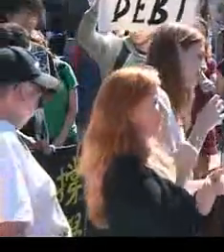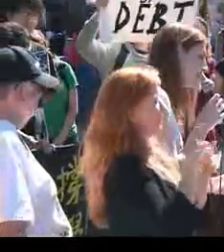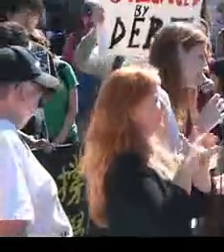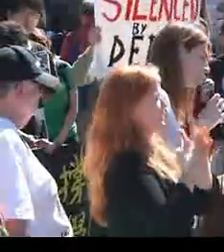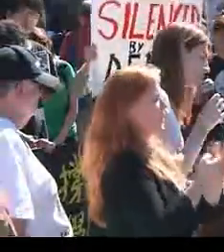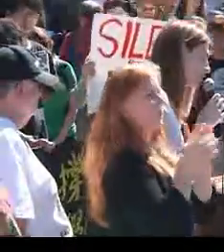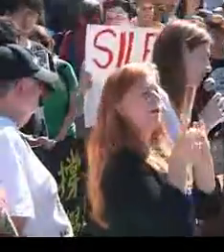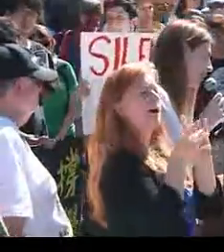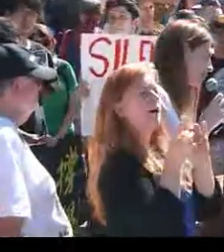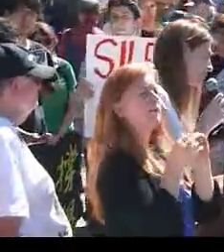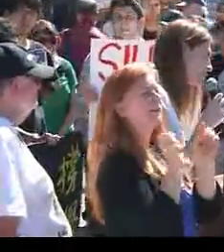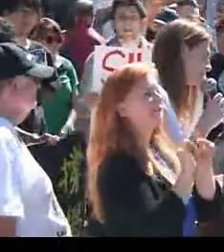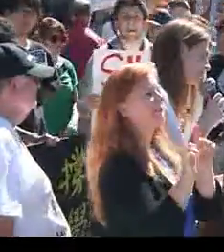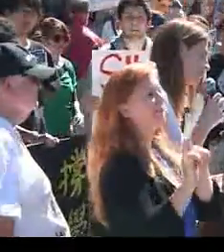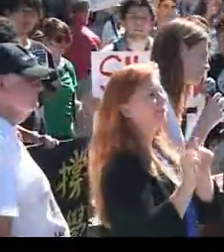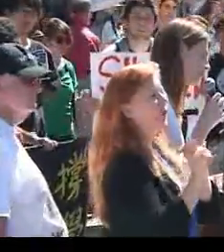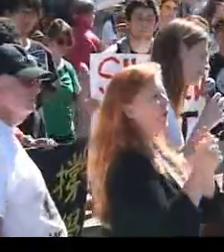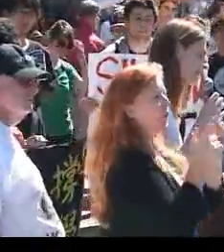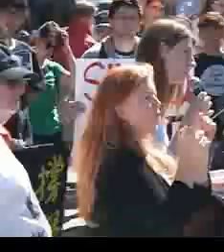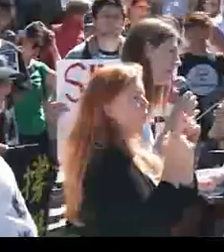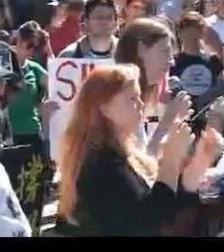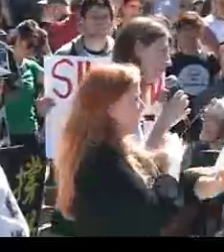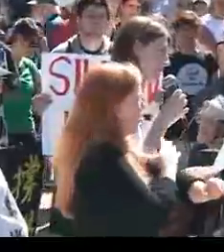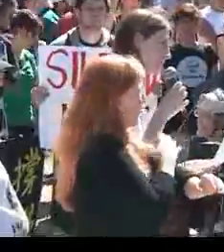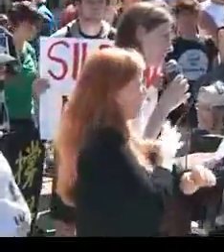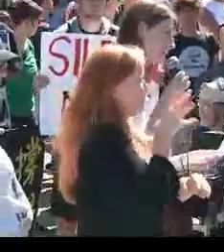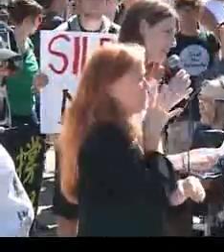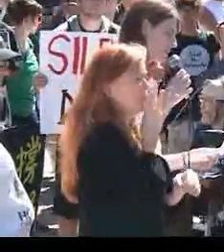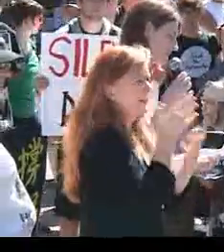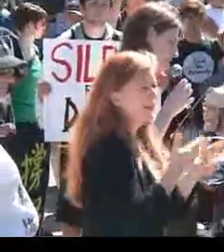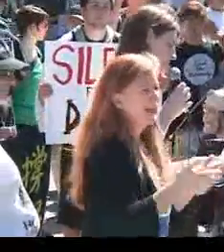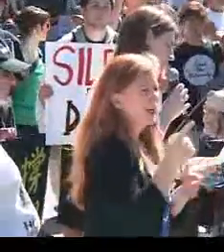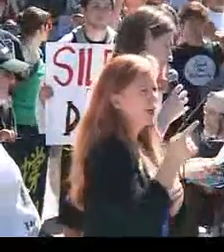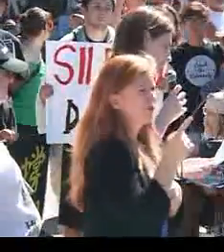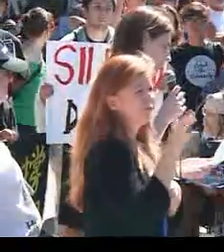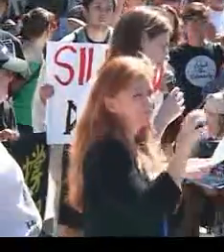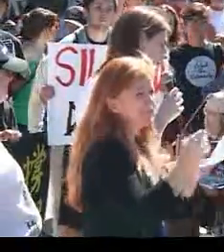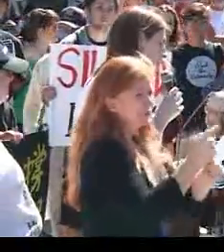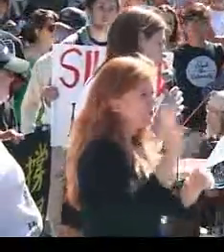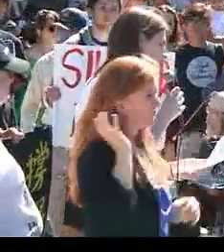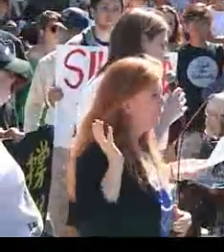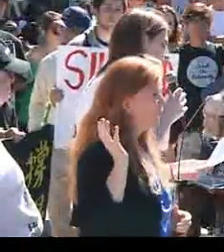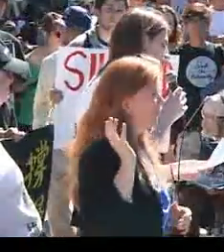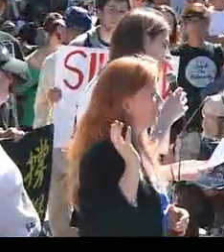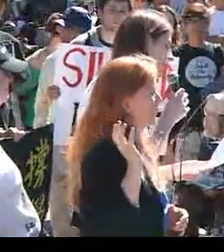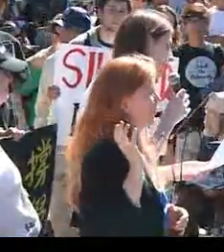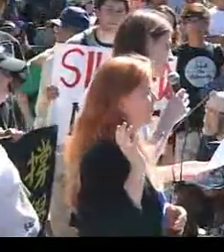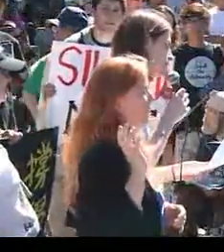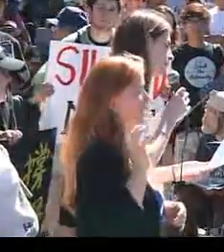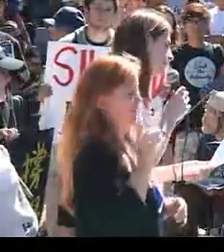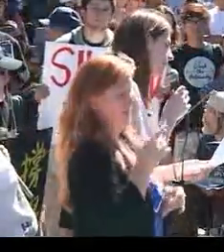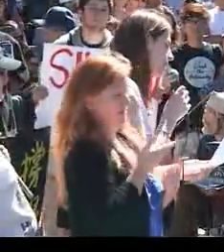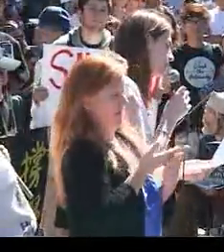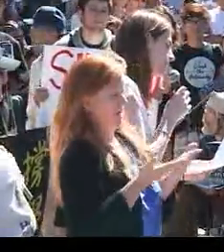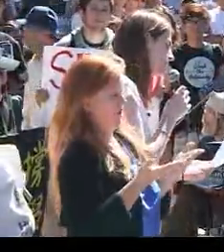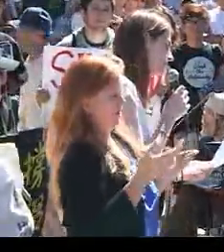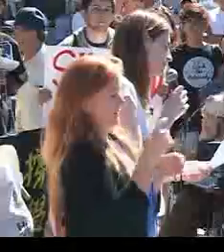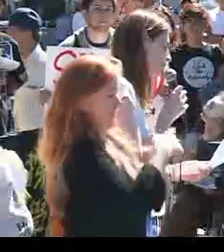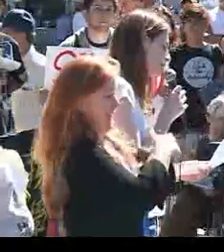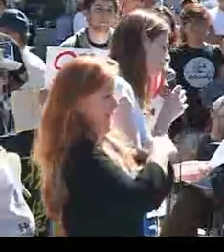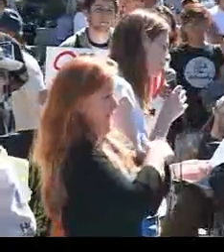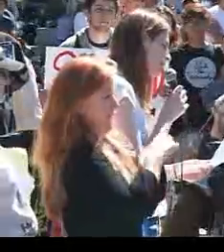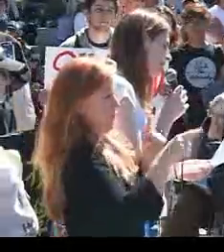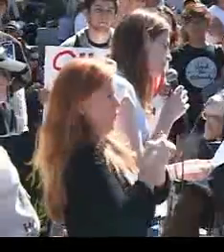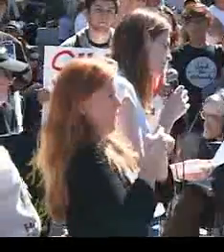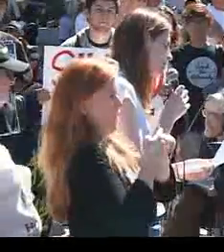by commenting on a few powerful words spoken here half a century ago. There is a time when the operation